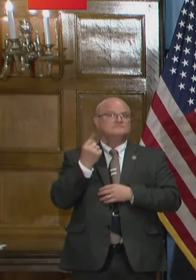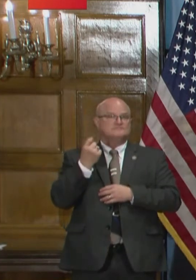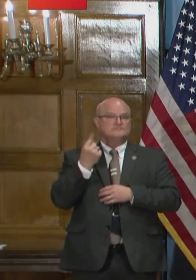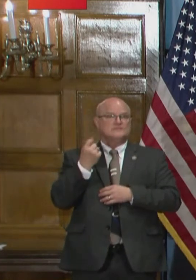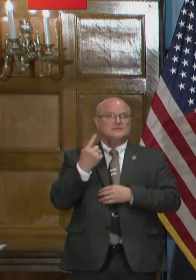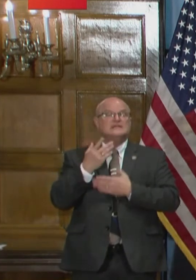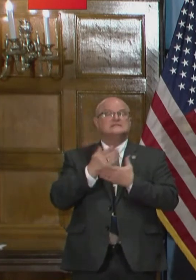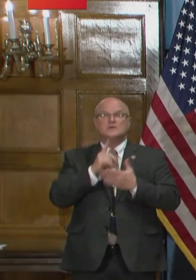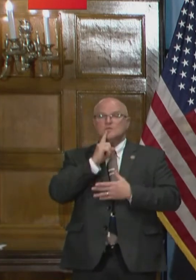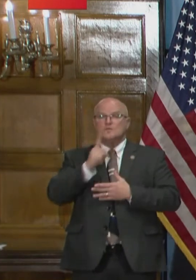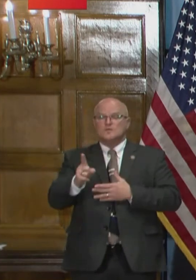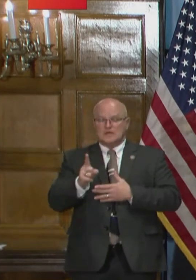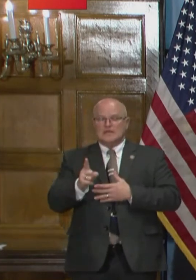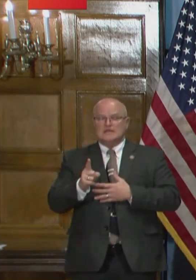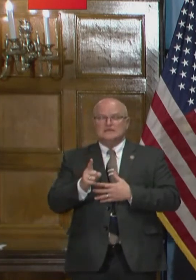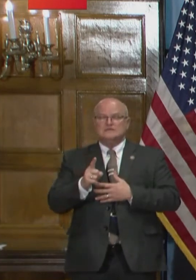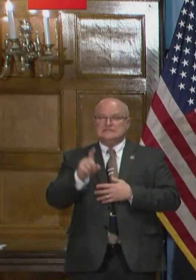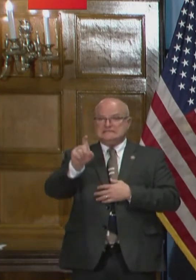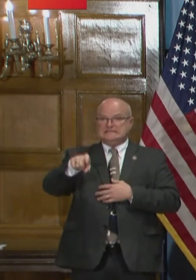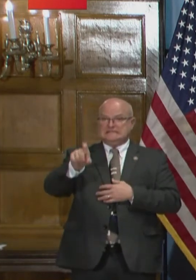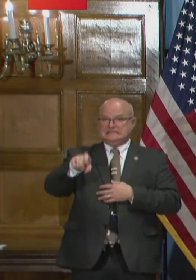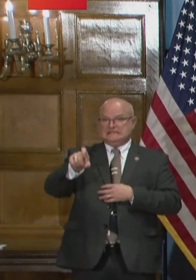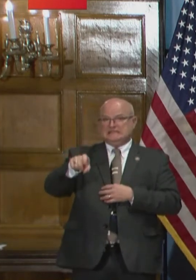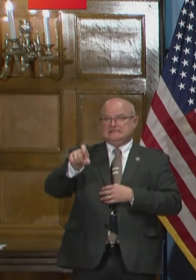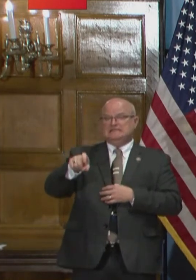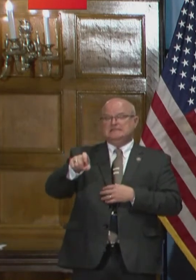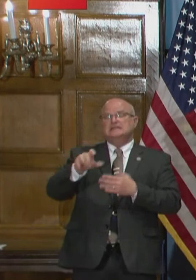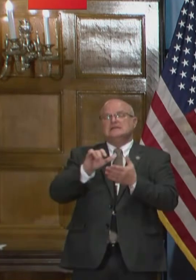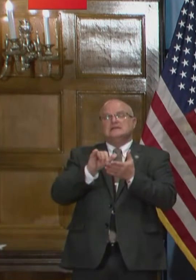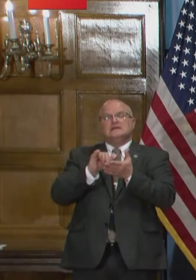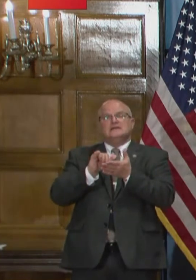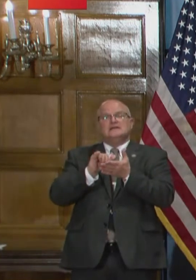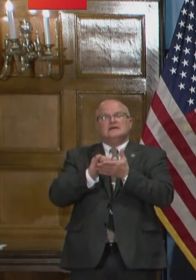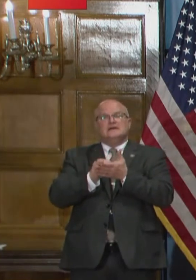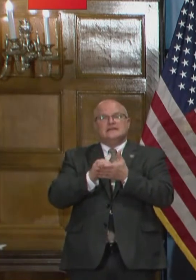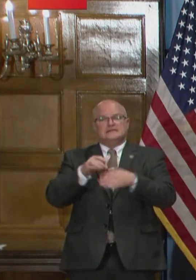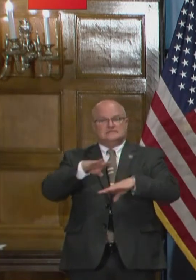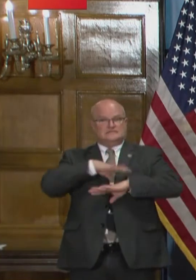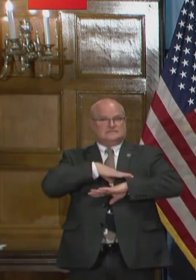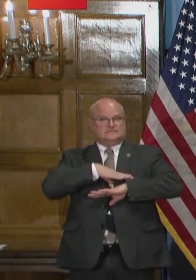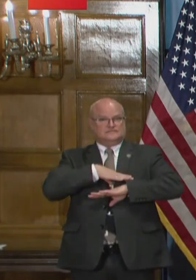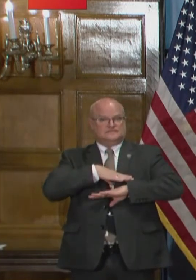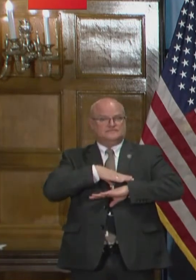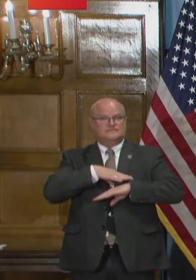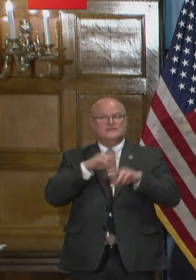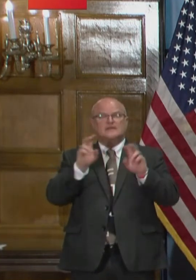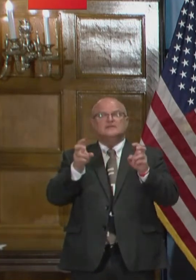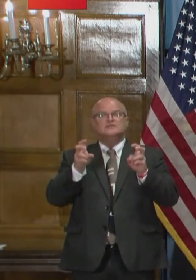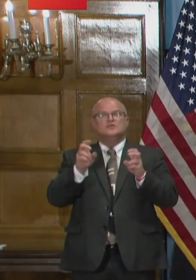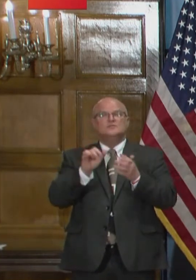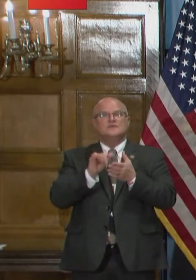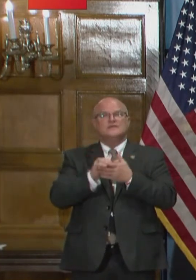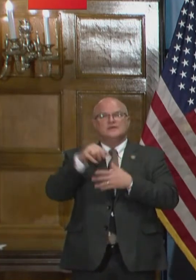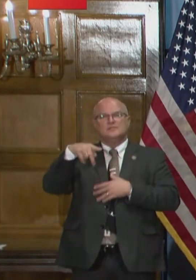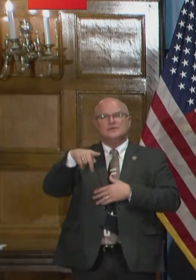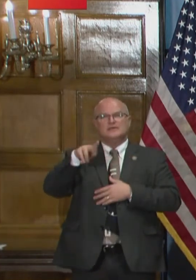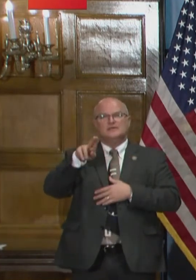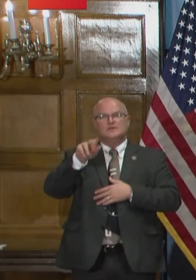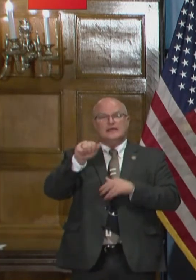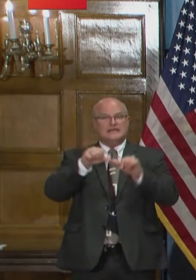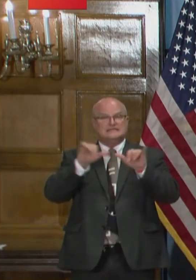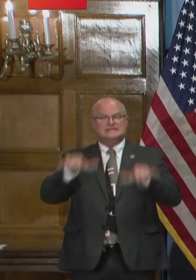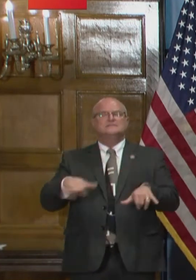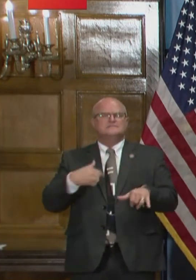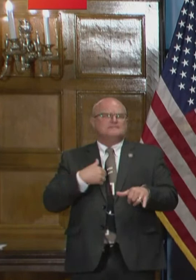some real compassionate needs that need to be met. In terms of the PUA system, I did want